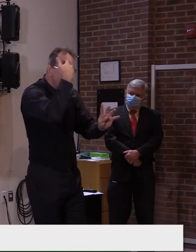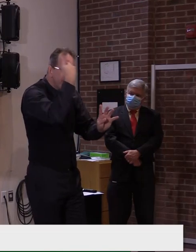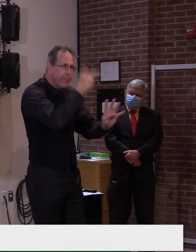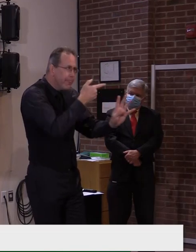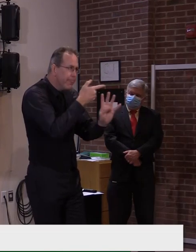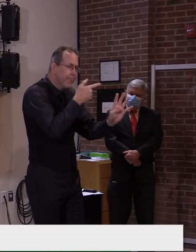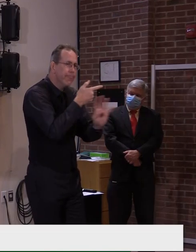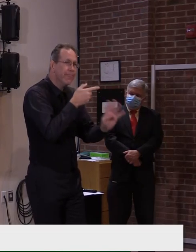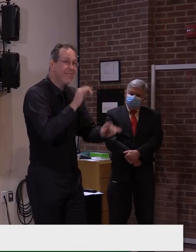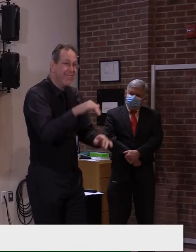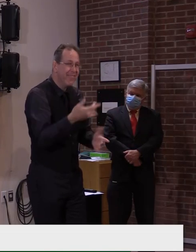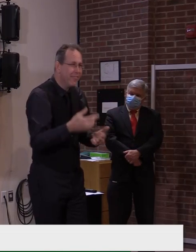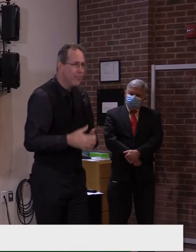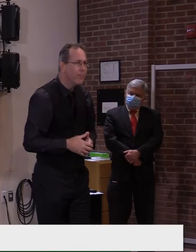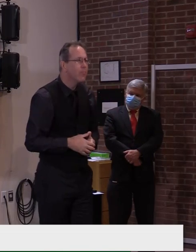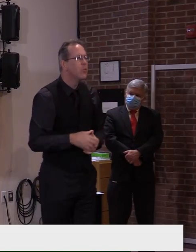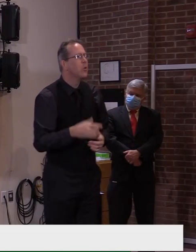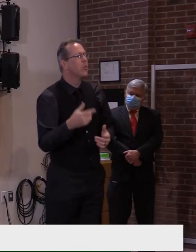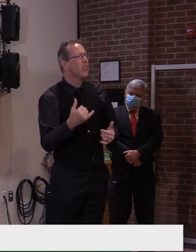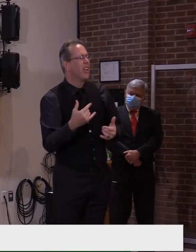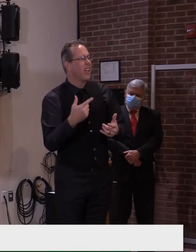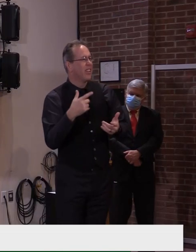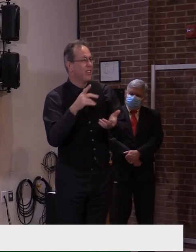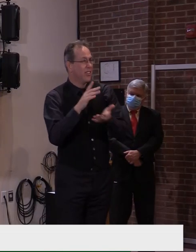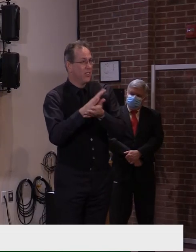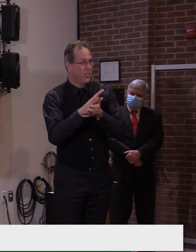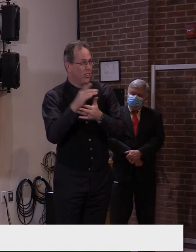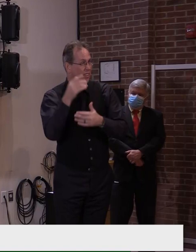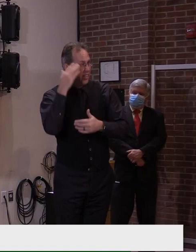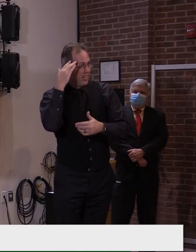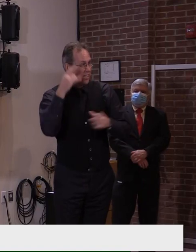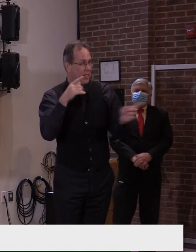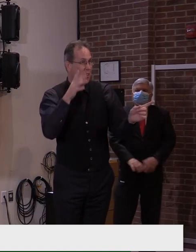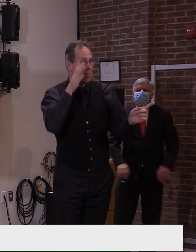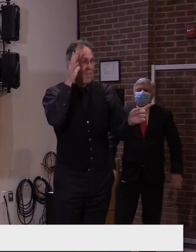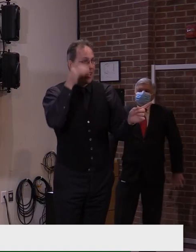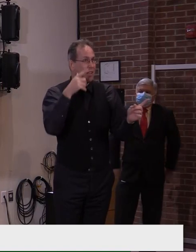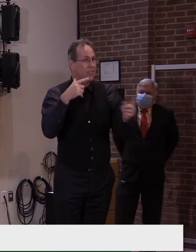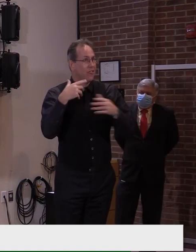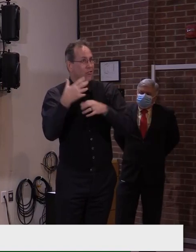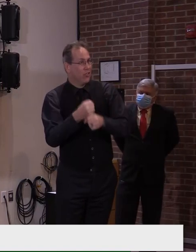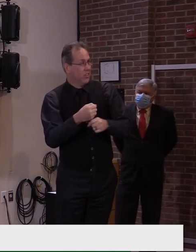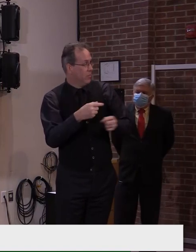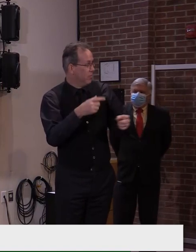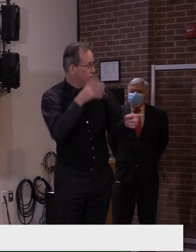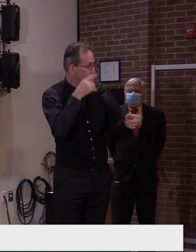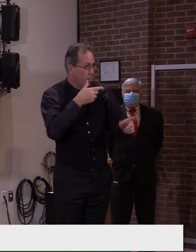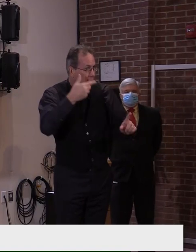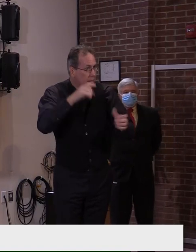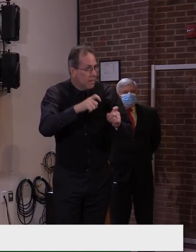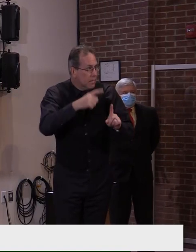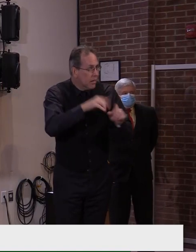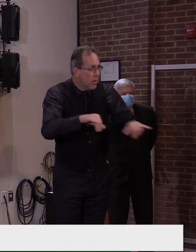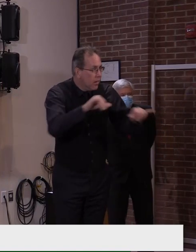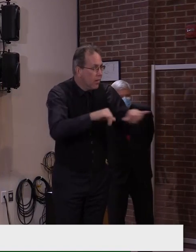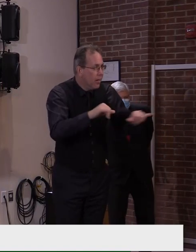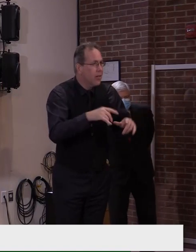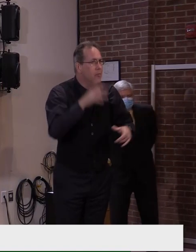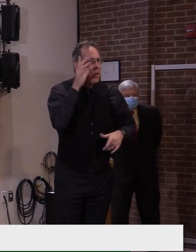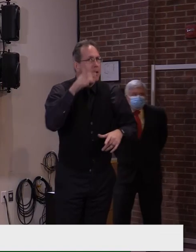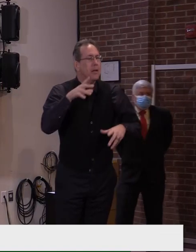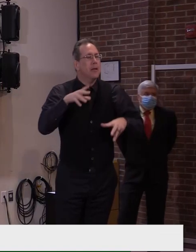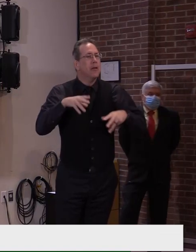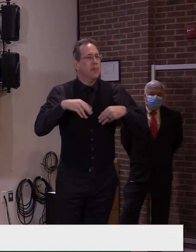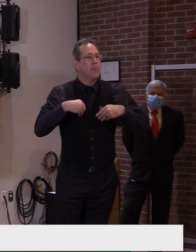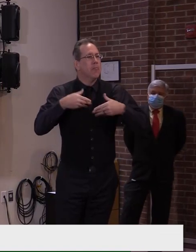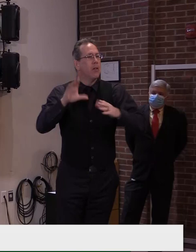checking. Ultimately, we did allow parents to do that, and I think we're going to have a similar transition. And again, it's going to be a balancing